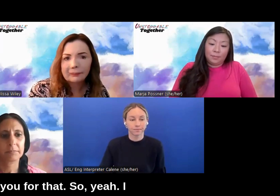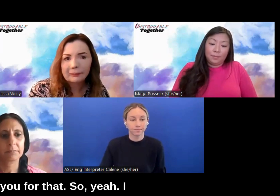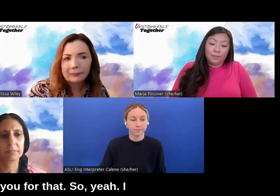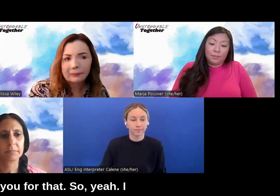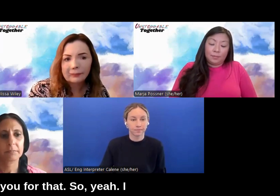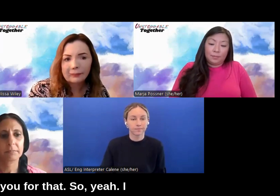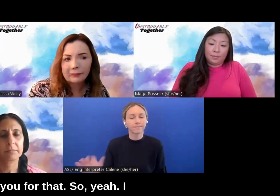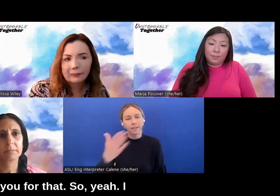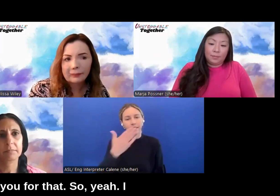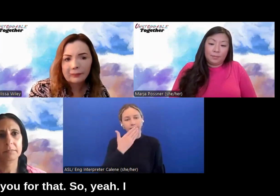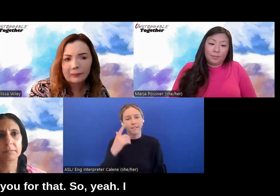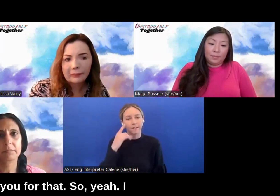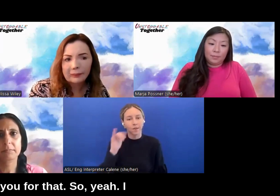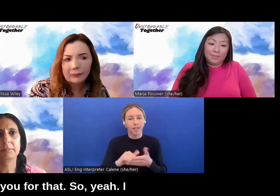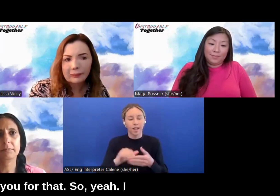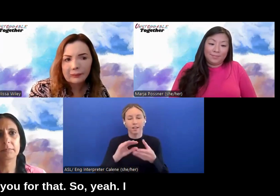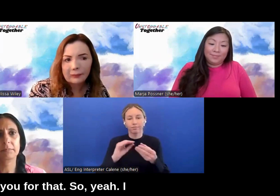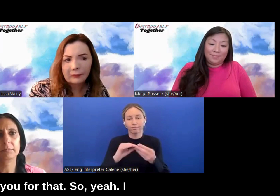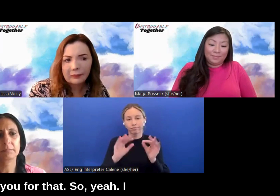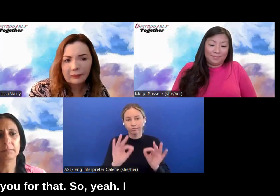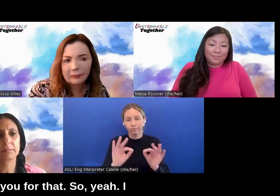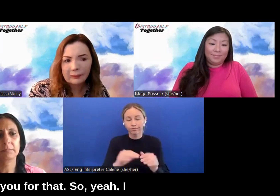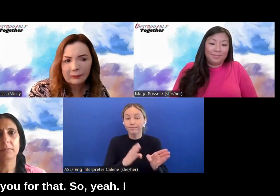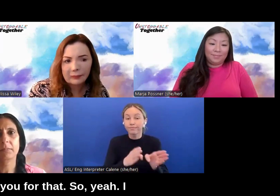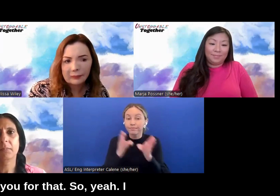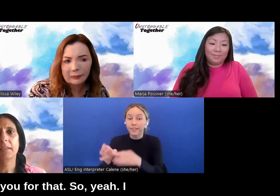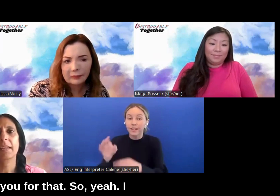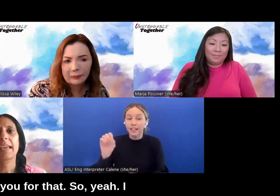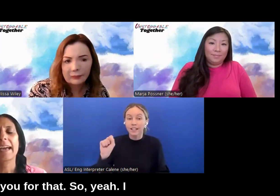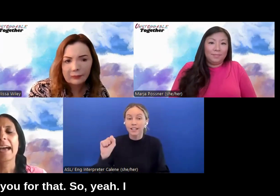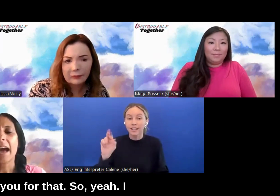Thank you for that. Sarita?